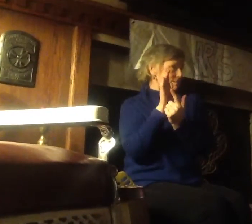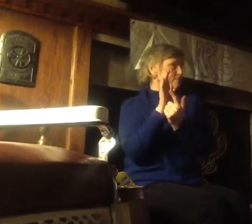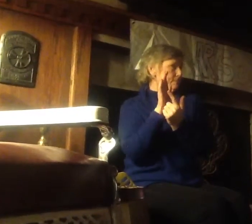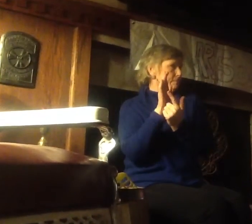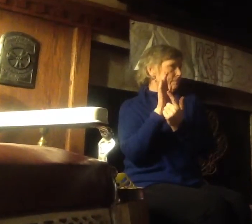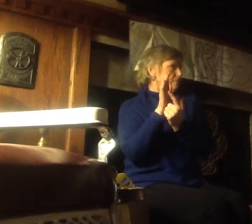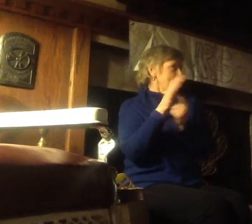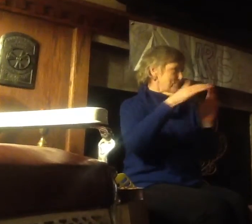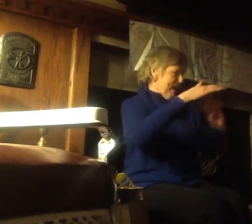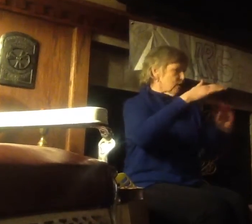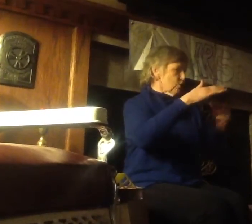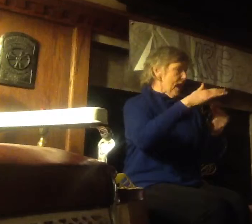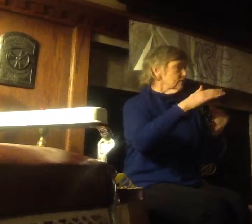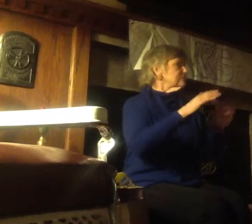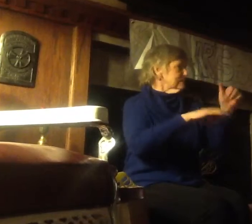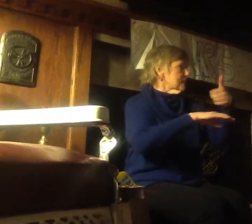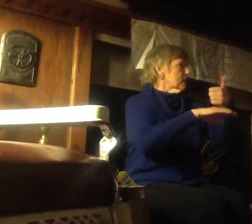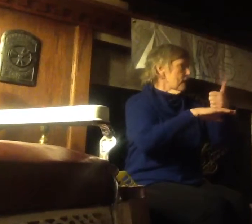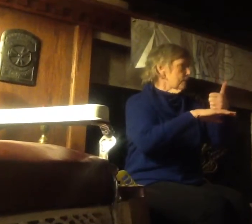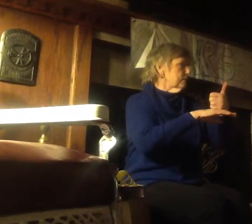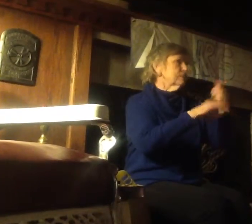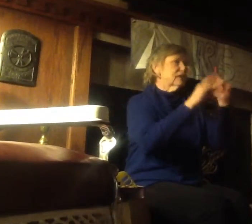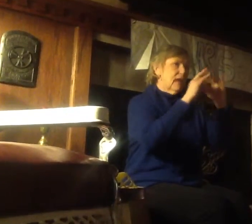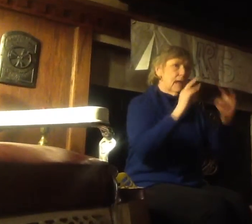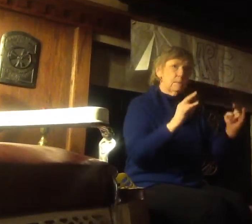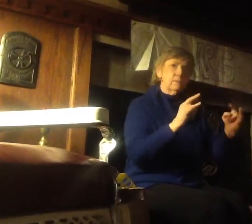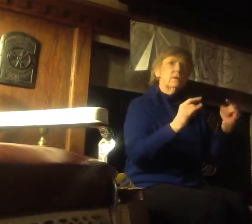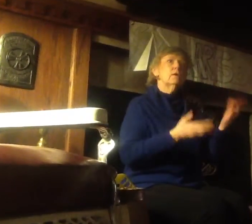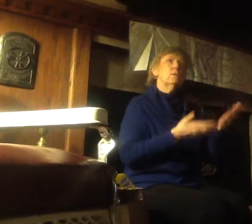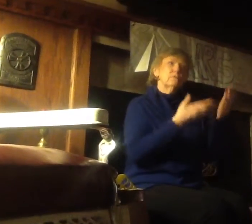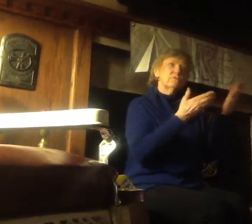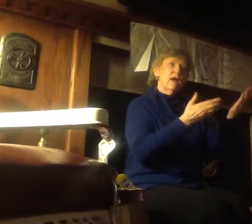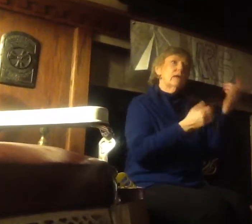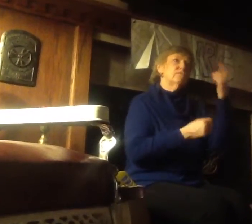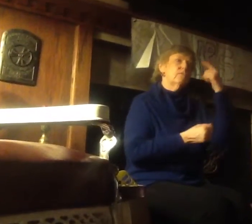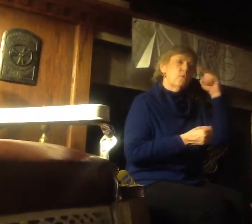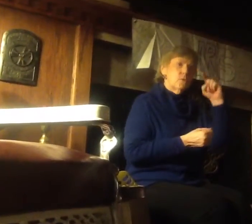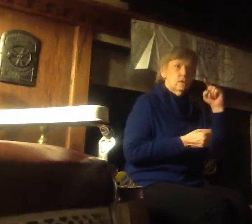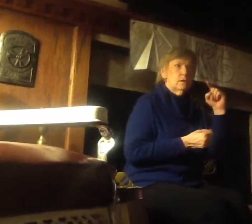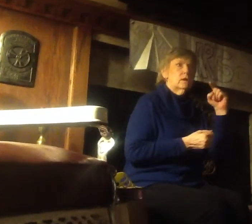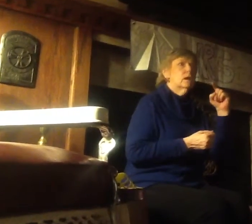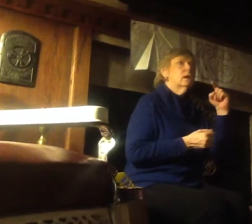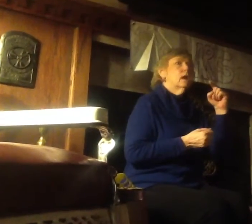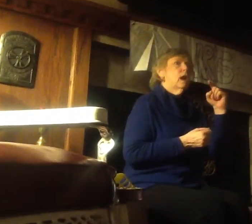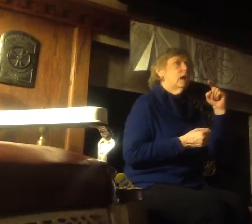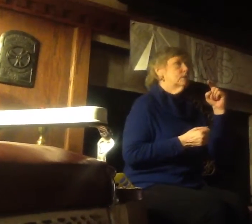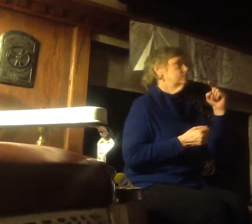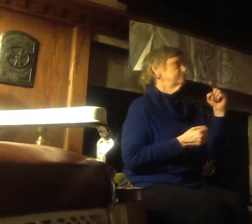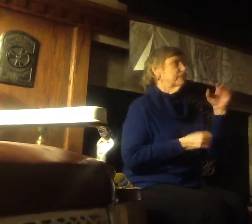legal background to set up the camp, provide for